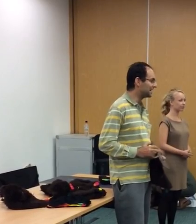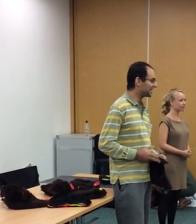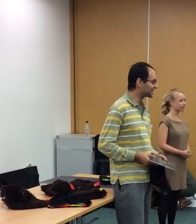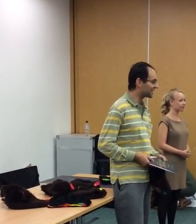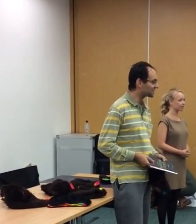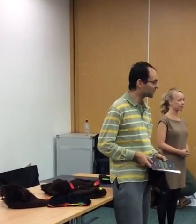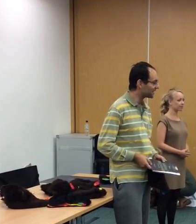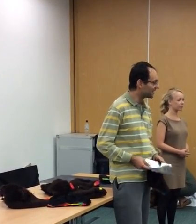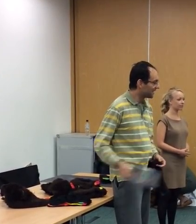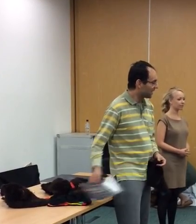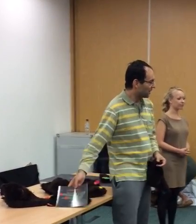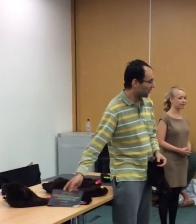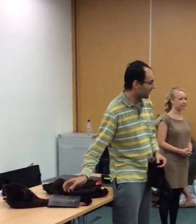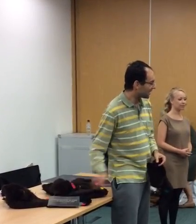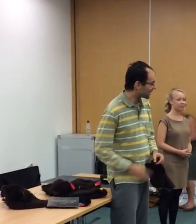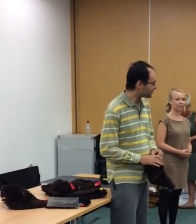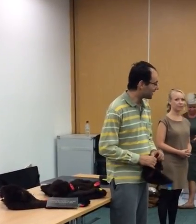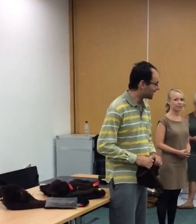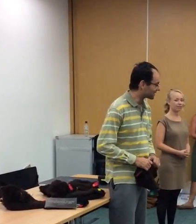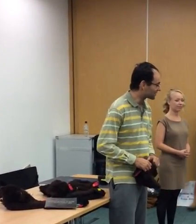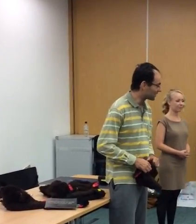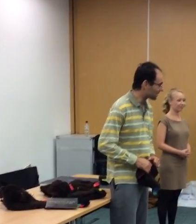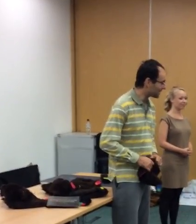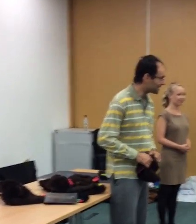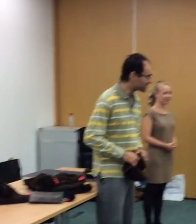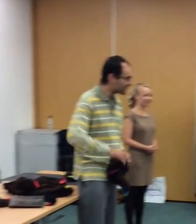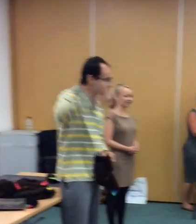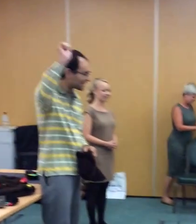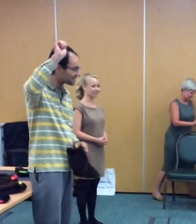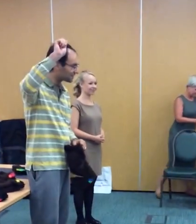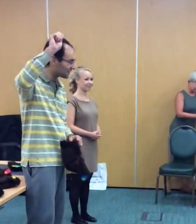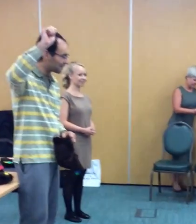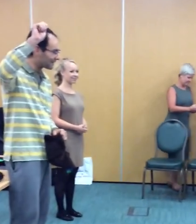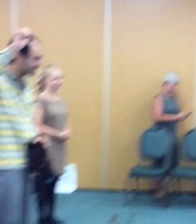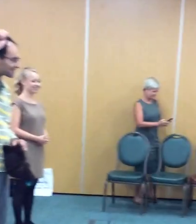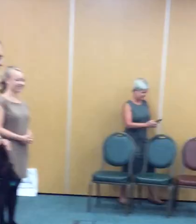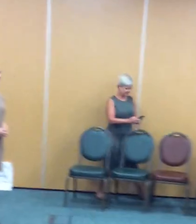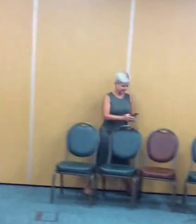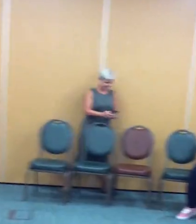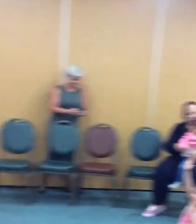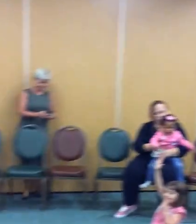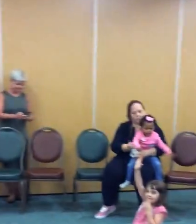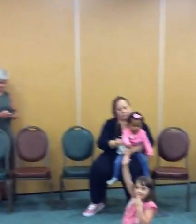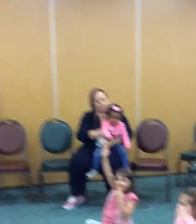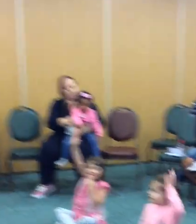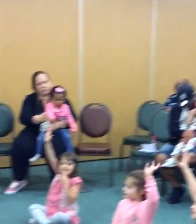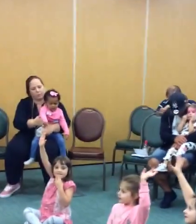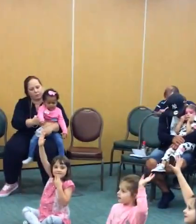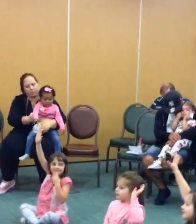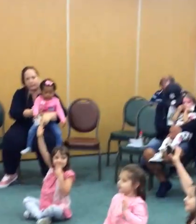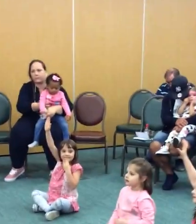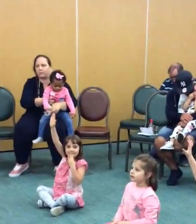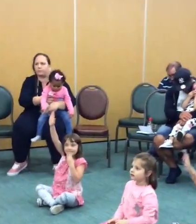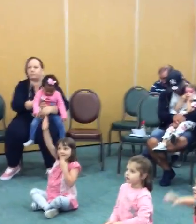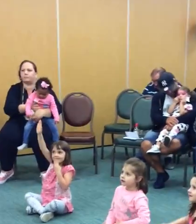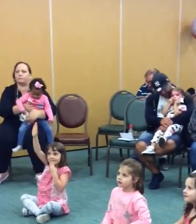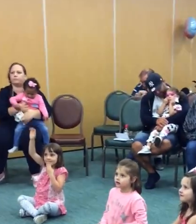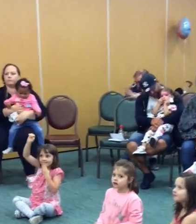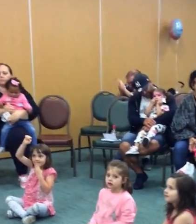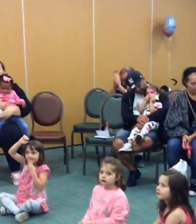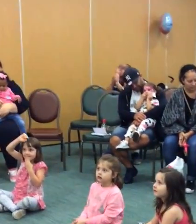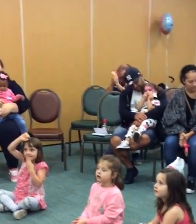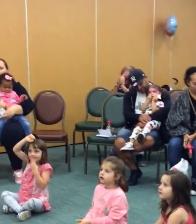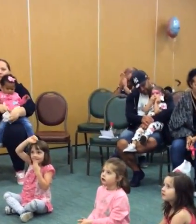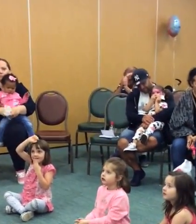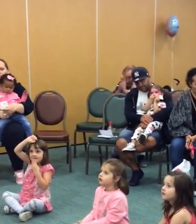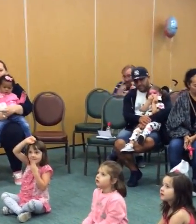background. Let's get into it. Who here likes bears? Do you like bears? Raise your hands if you like bears. Yes? I am looking for